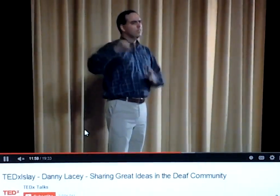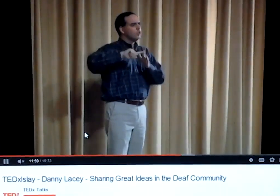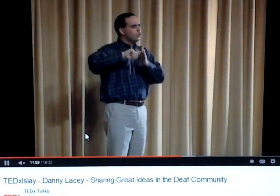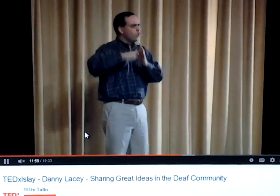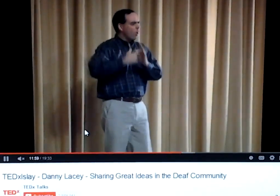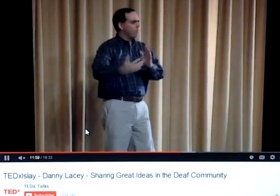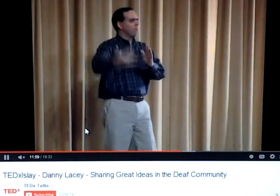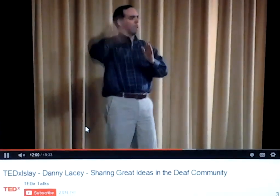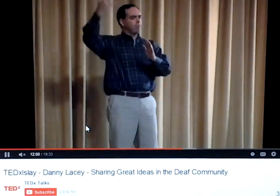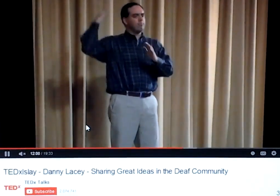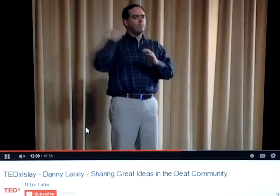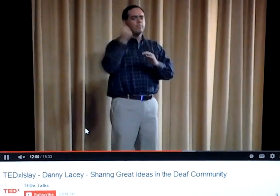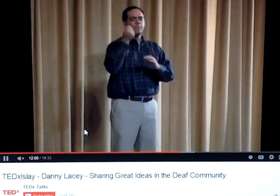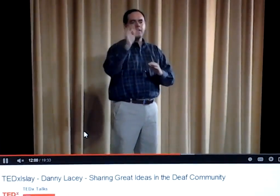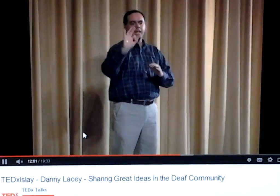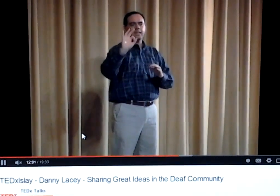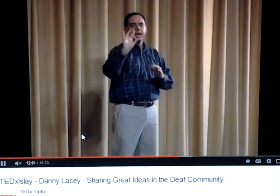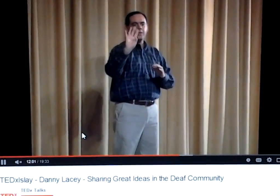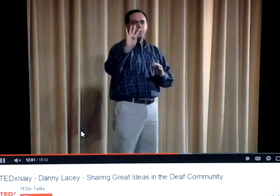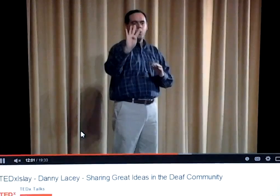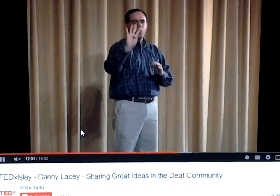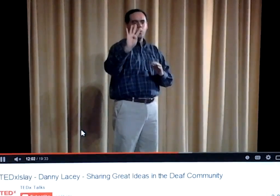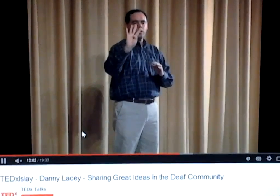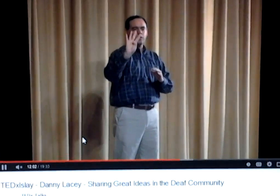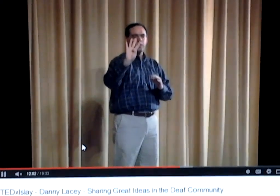in the real world and how you work,